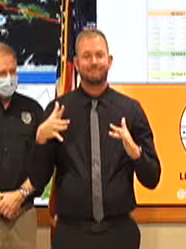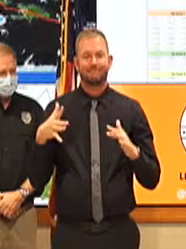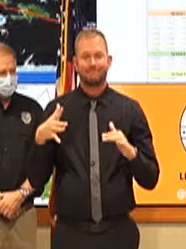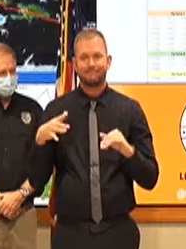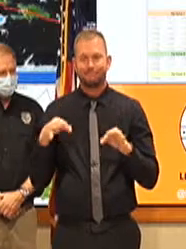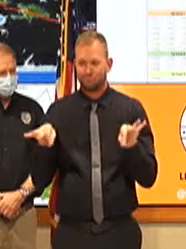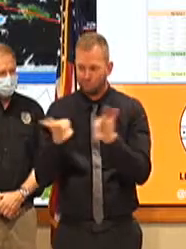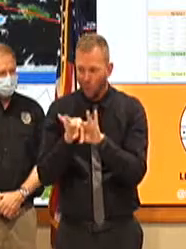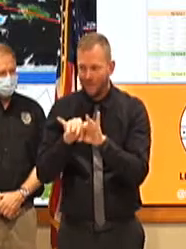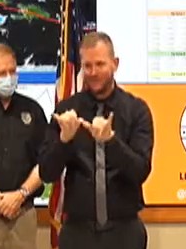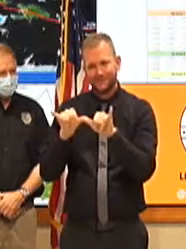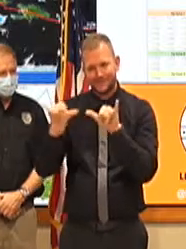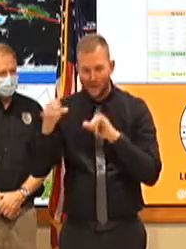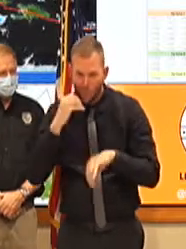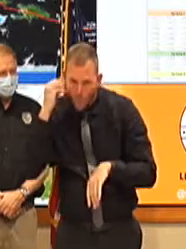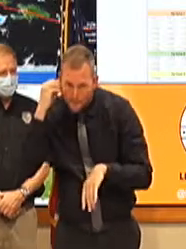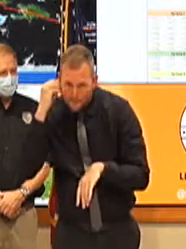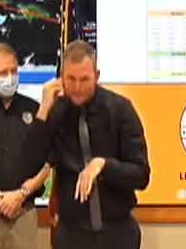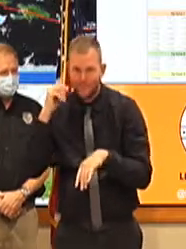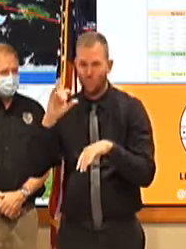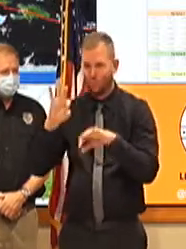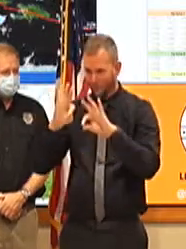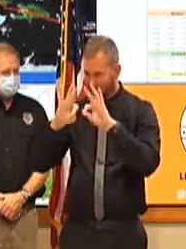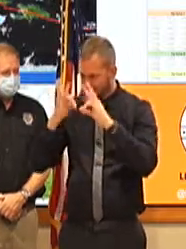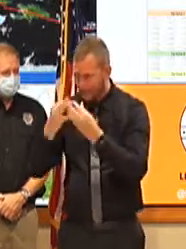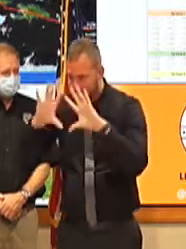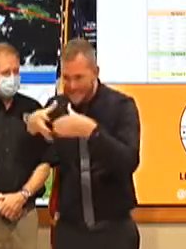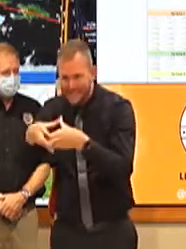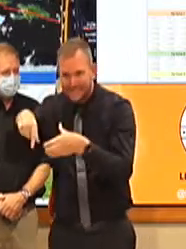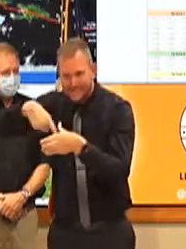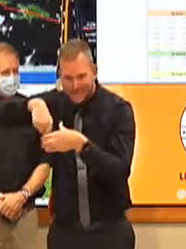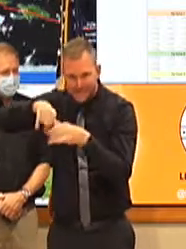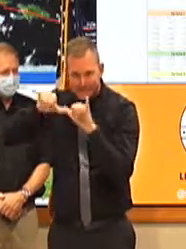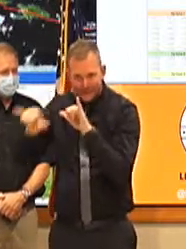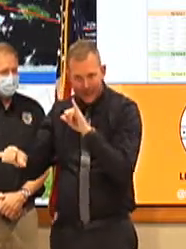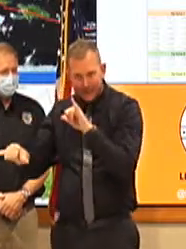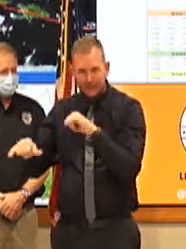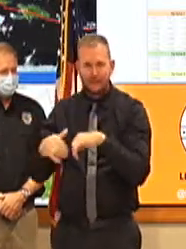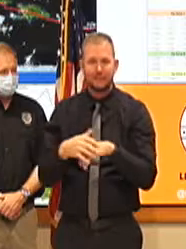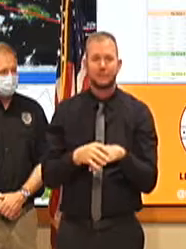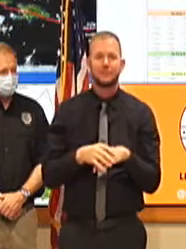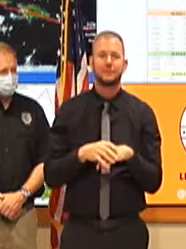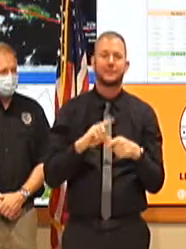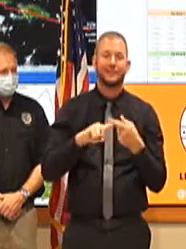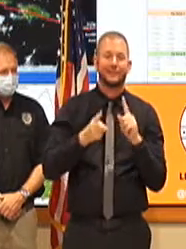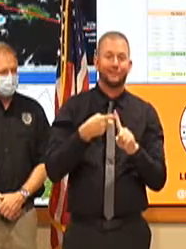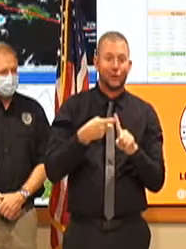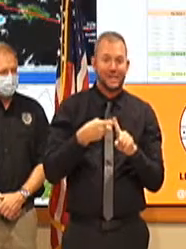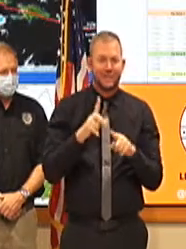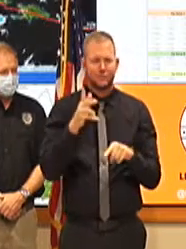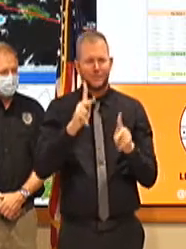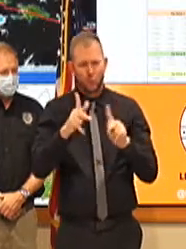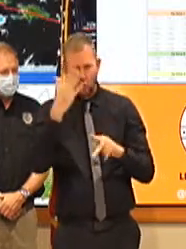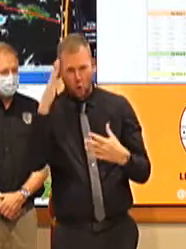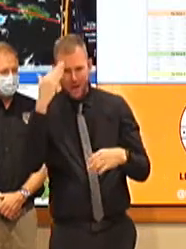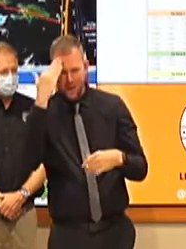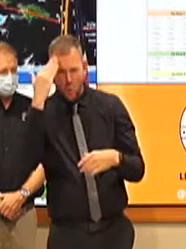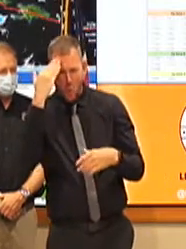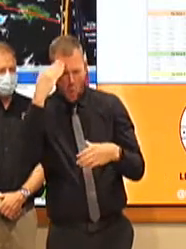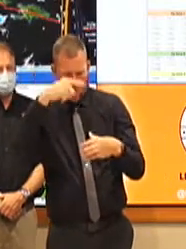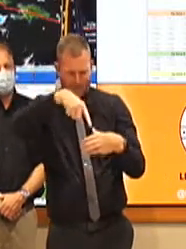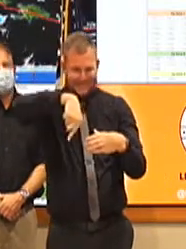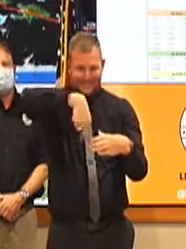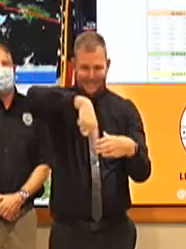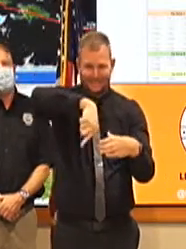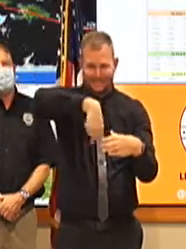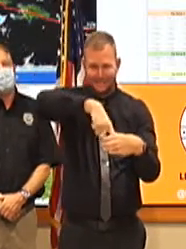to be with family members or friends, people that you know. It's the best place if you're not at